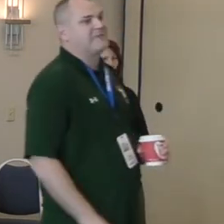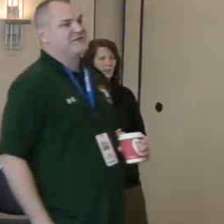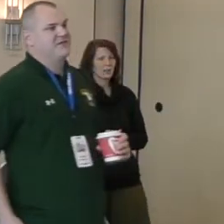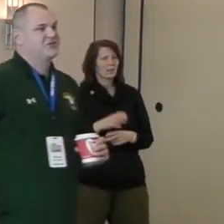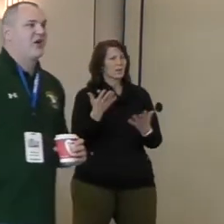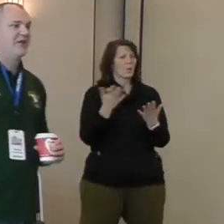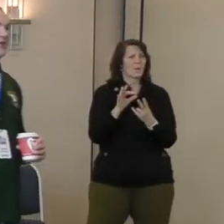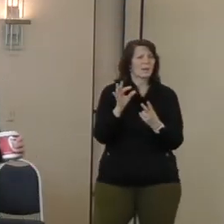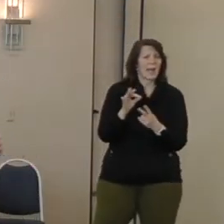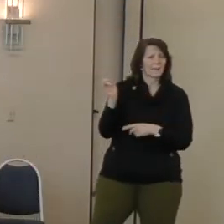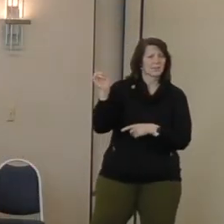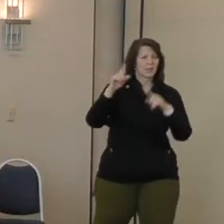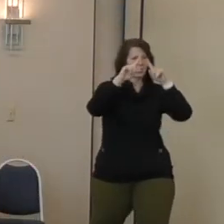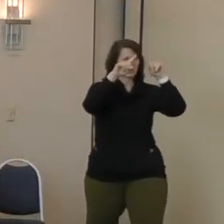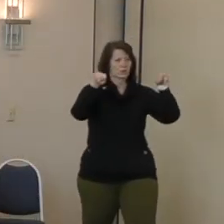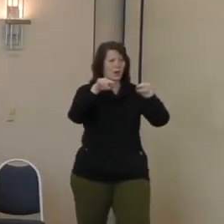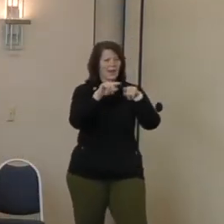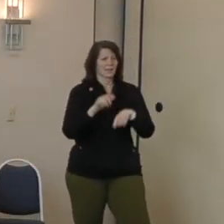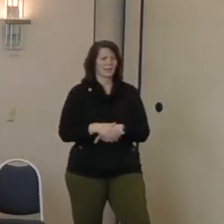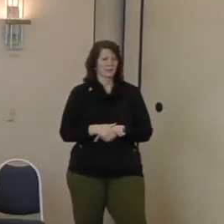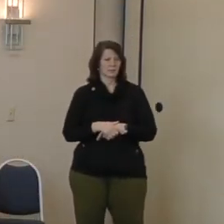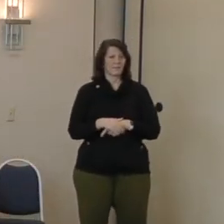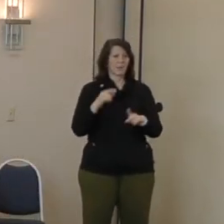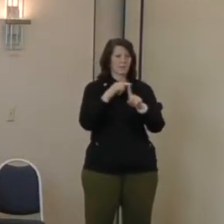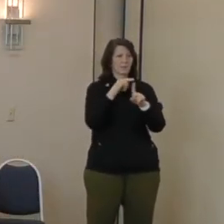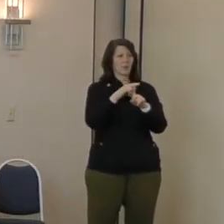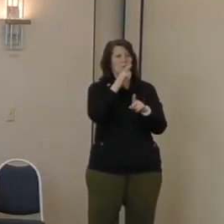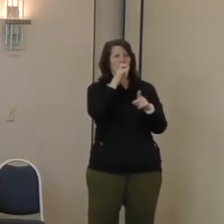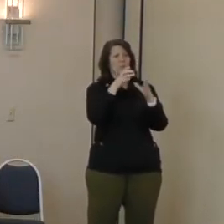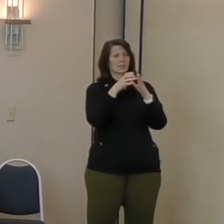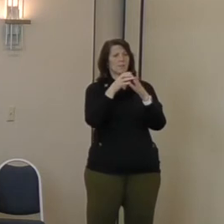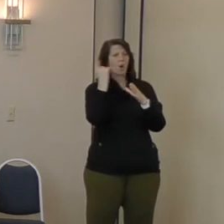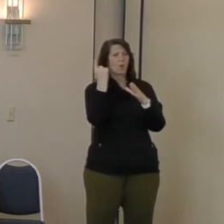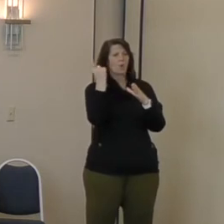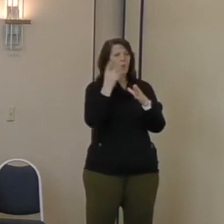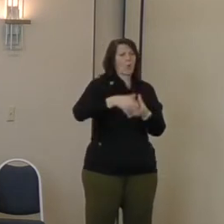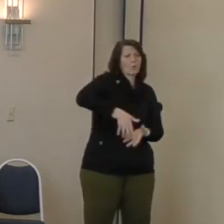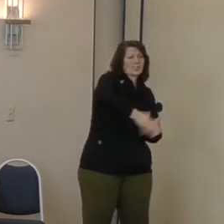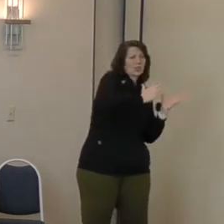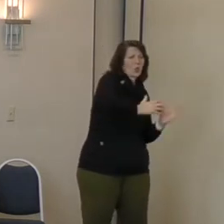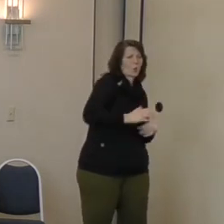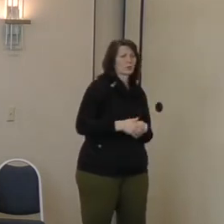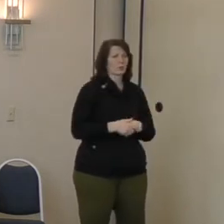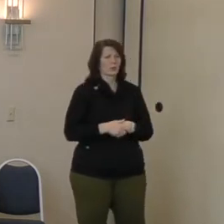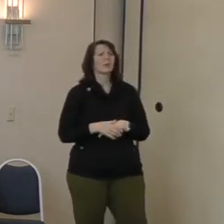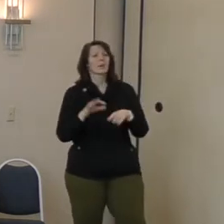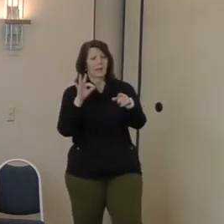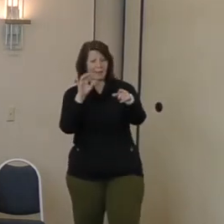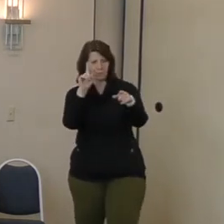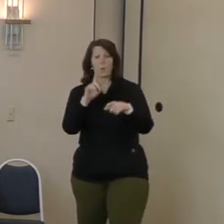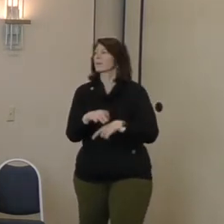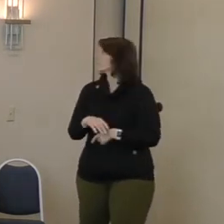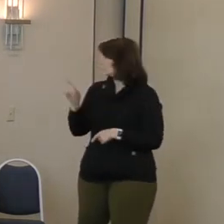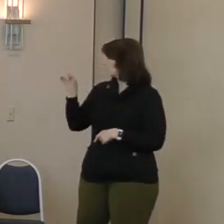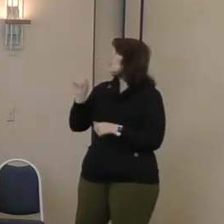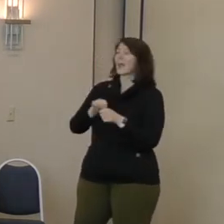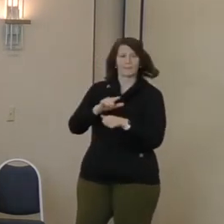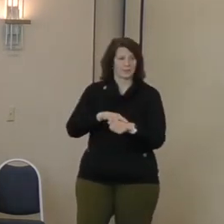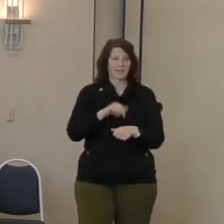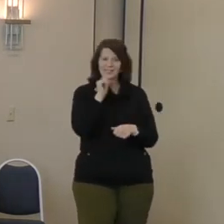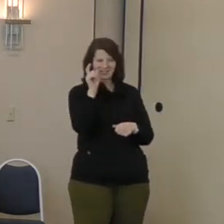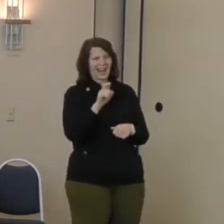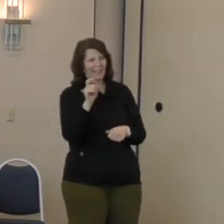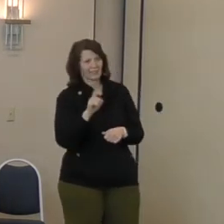are your options in this triangle coming off that ruck? Who's the ball almost always going to go to? F1, every time. That doesn't have to go to